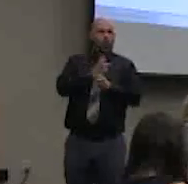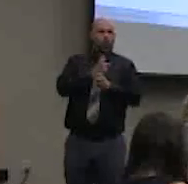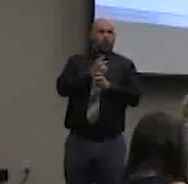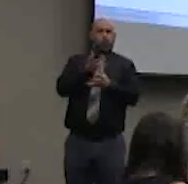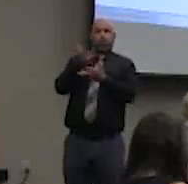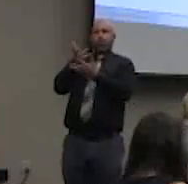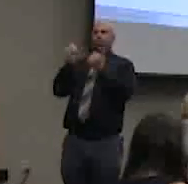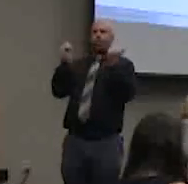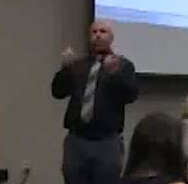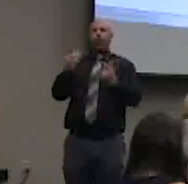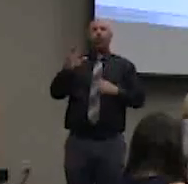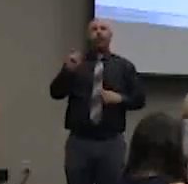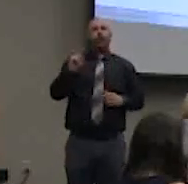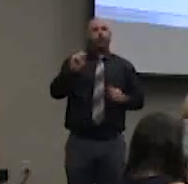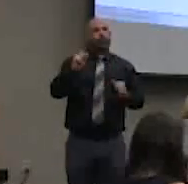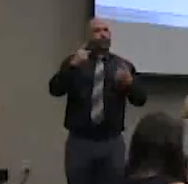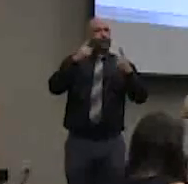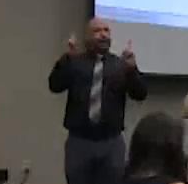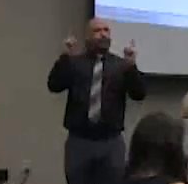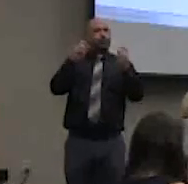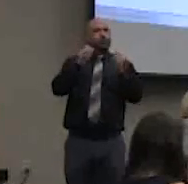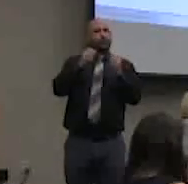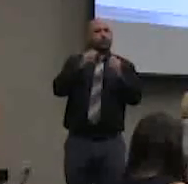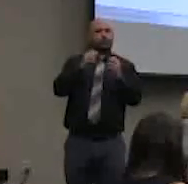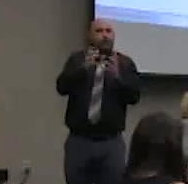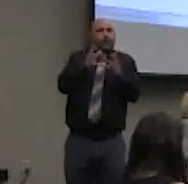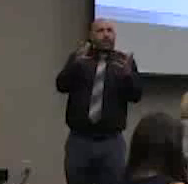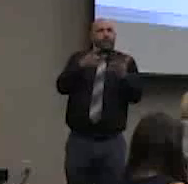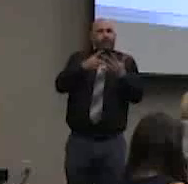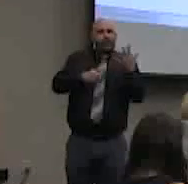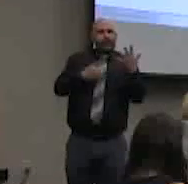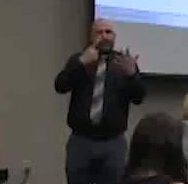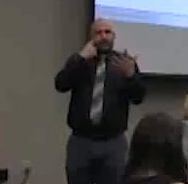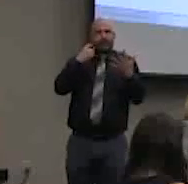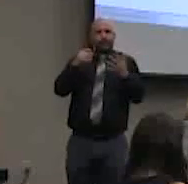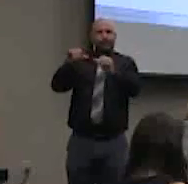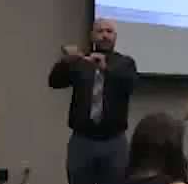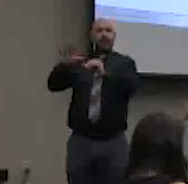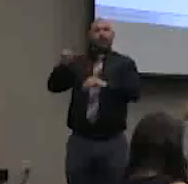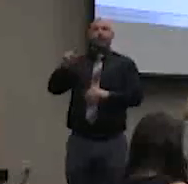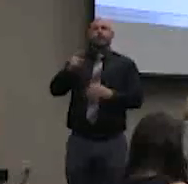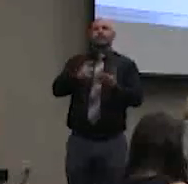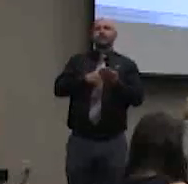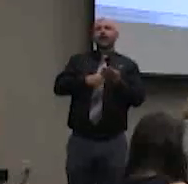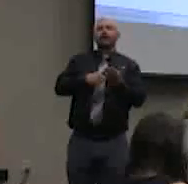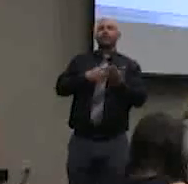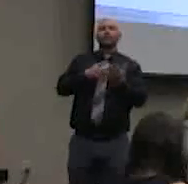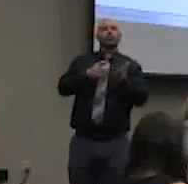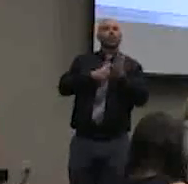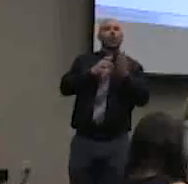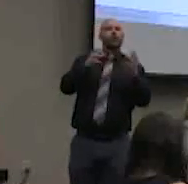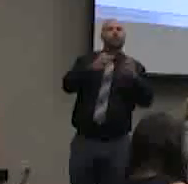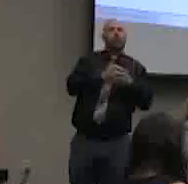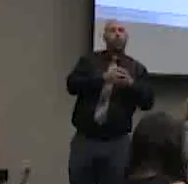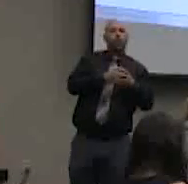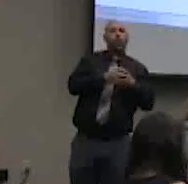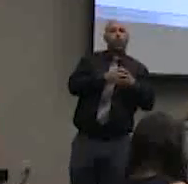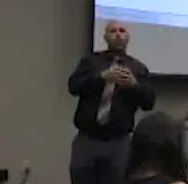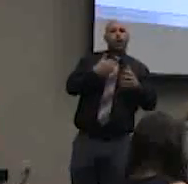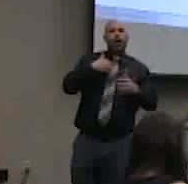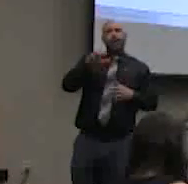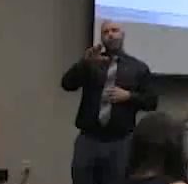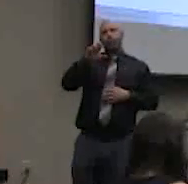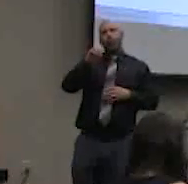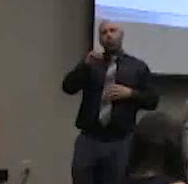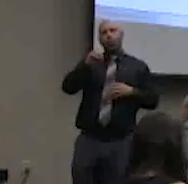but there are different things you need to accomplish that sometimes require a smaller group. So we've had what we call a core leadership